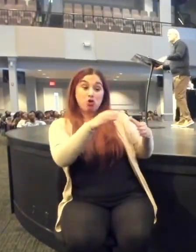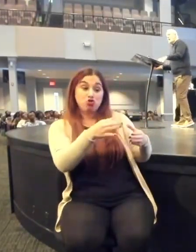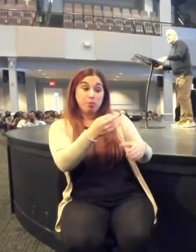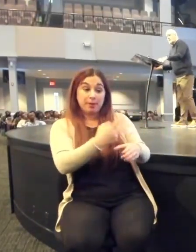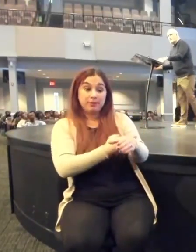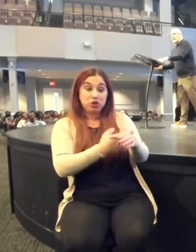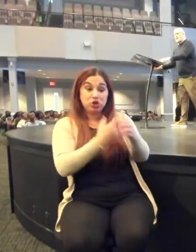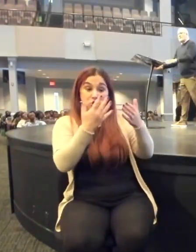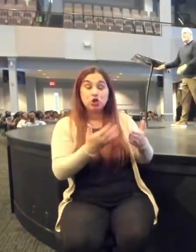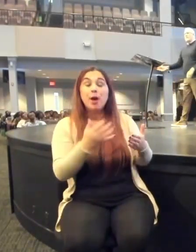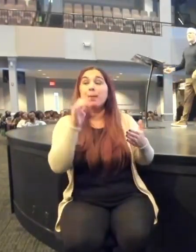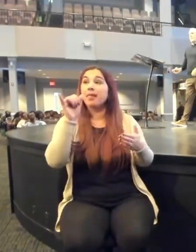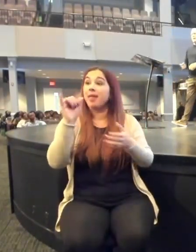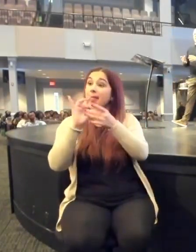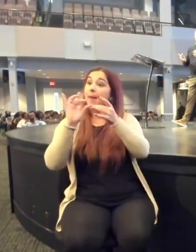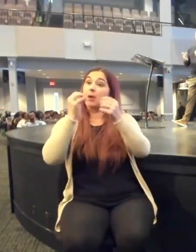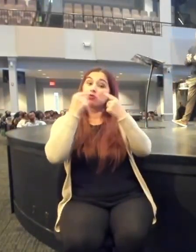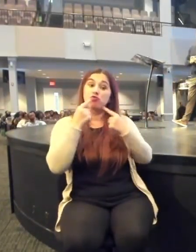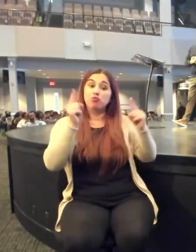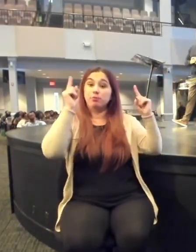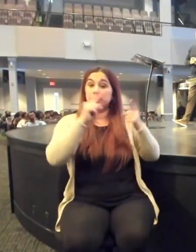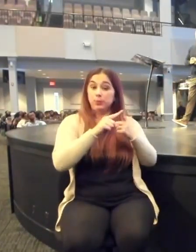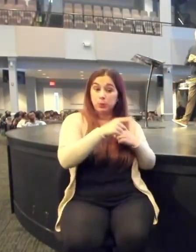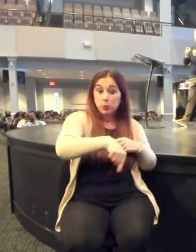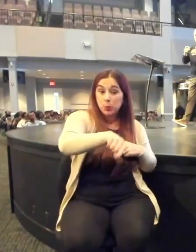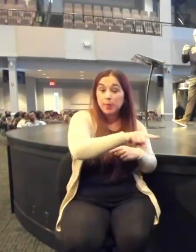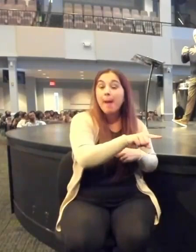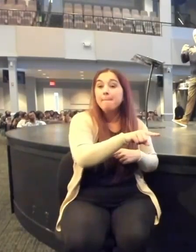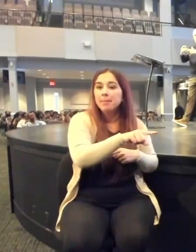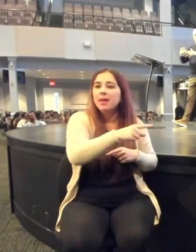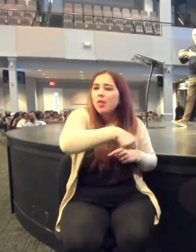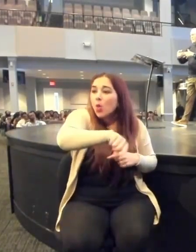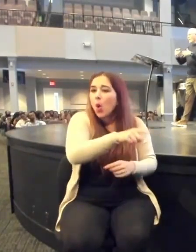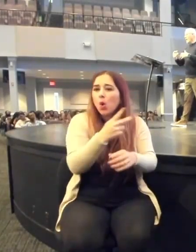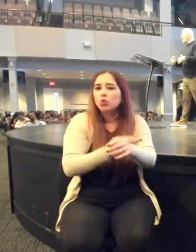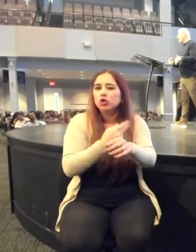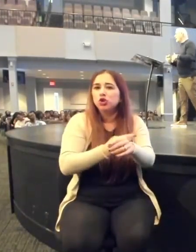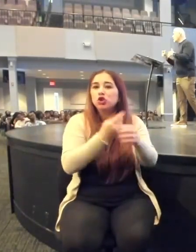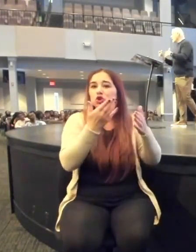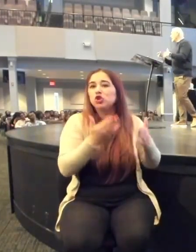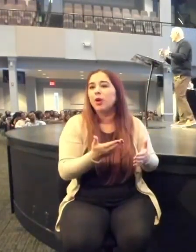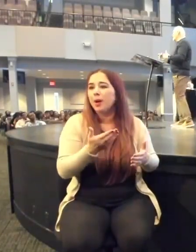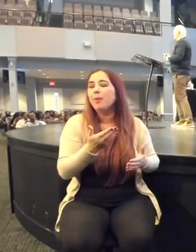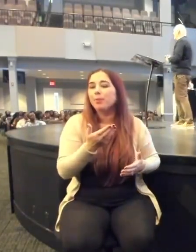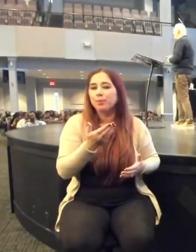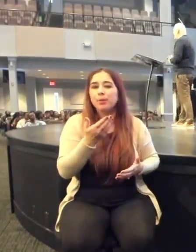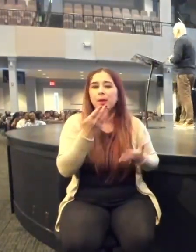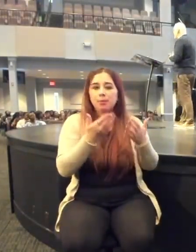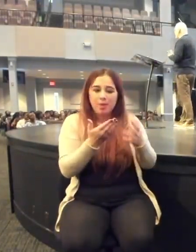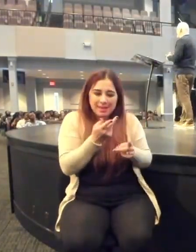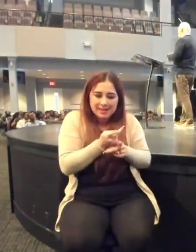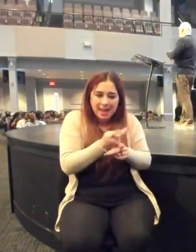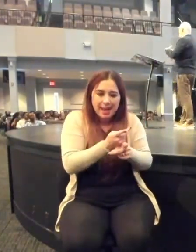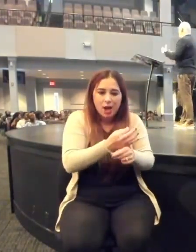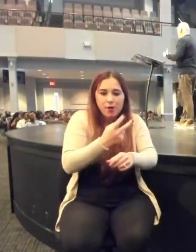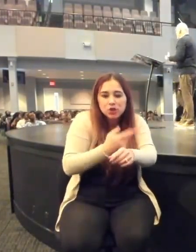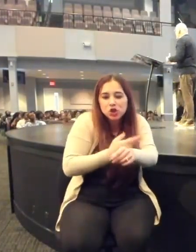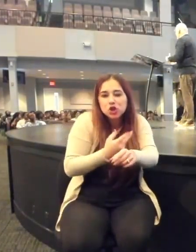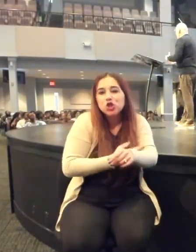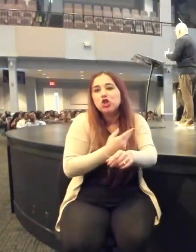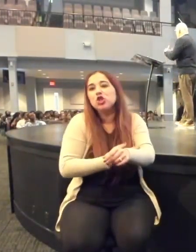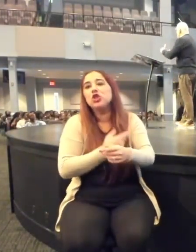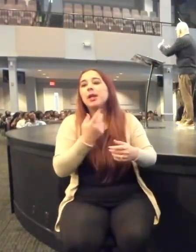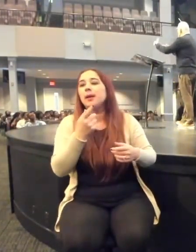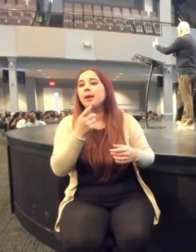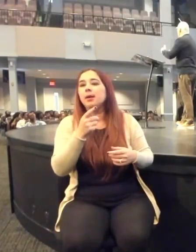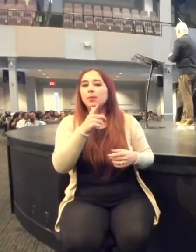to whom this message is given that we'll read about in just a moment, these were shepherds who were likely taking care of the sheep or the lambs